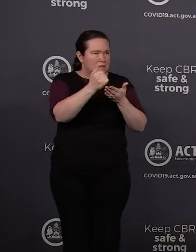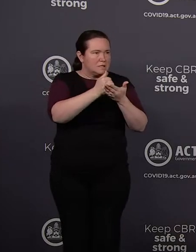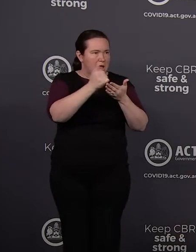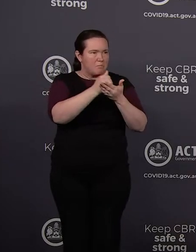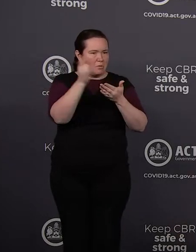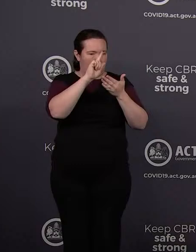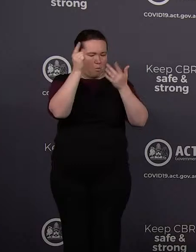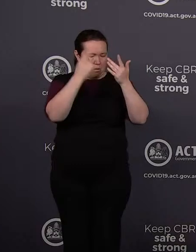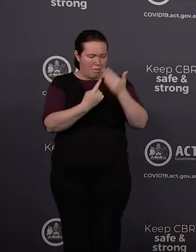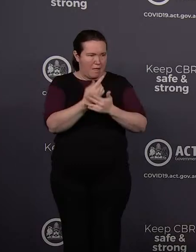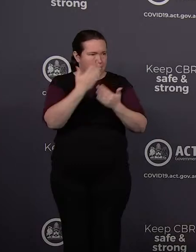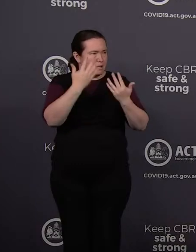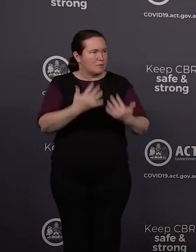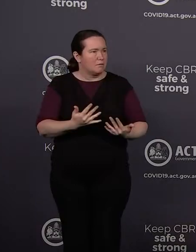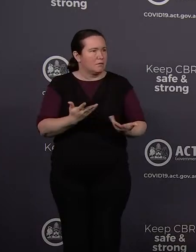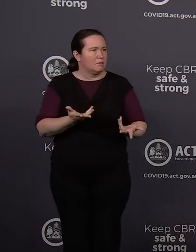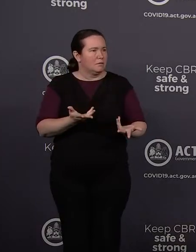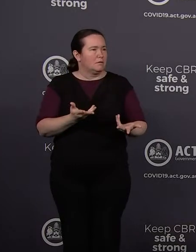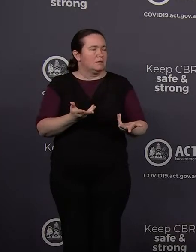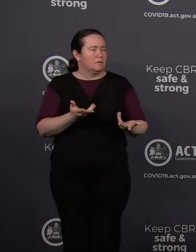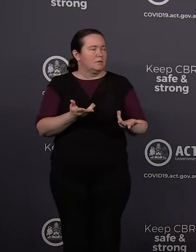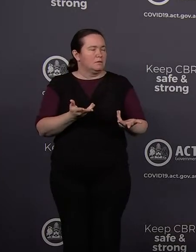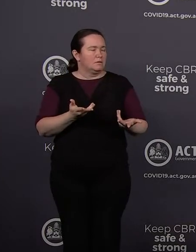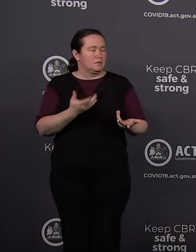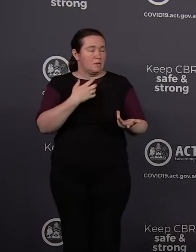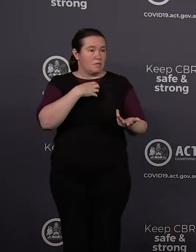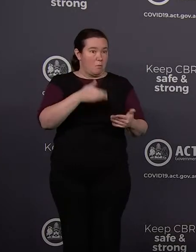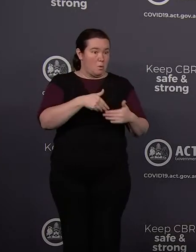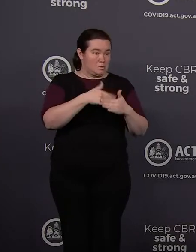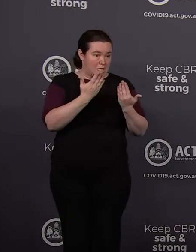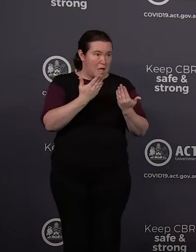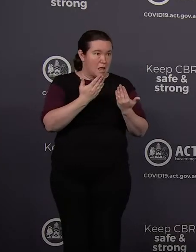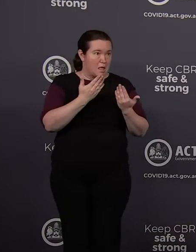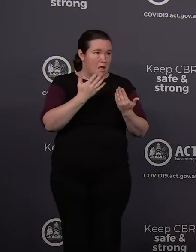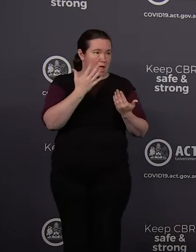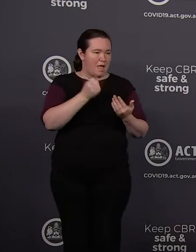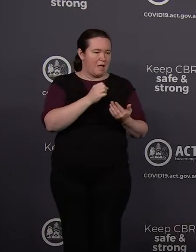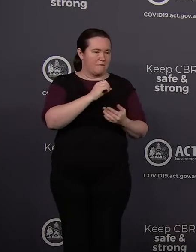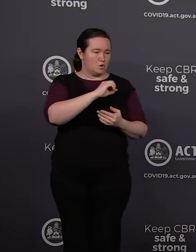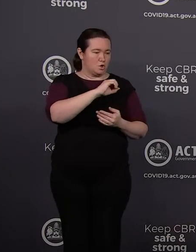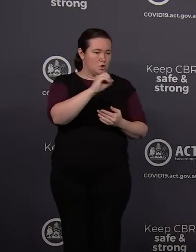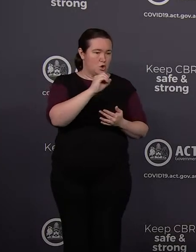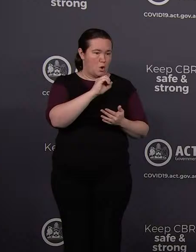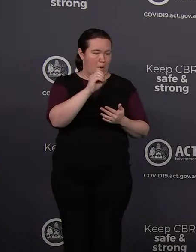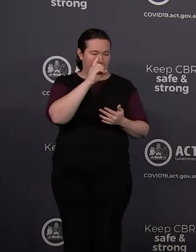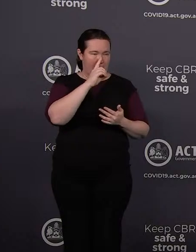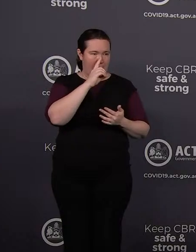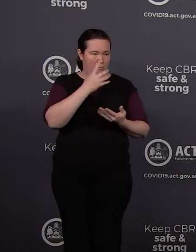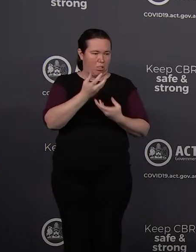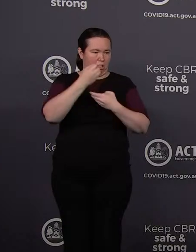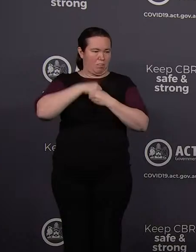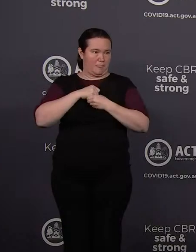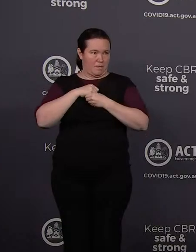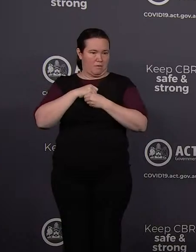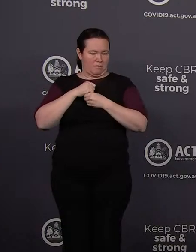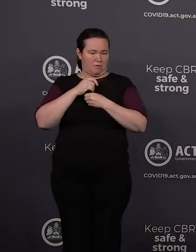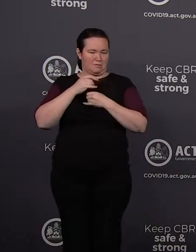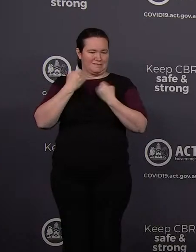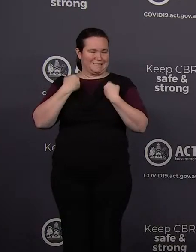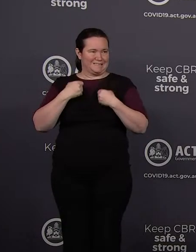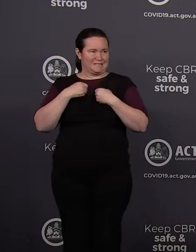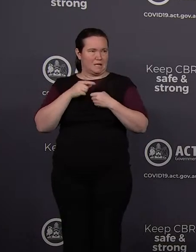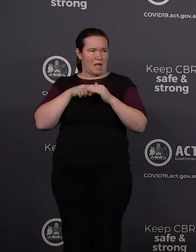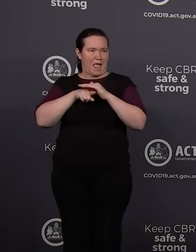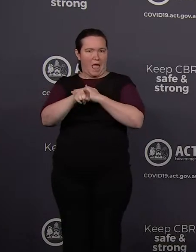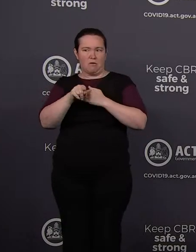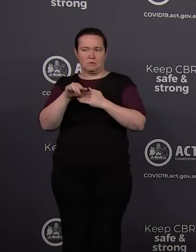that point. The more days that we have no one infectious in the community and no mystery cases, the